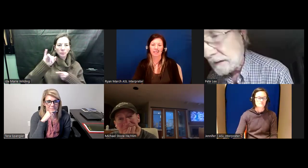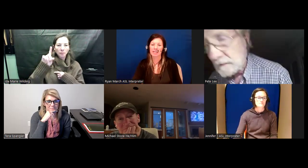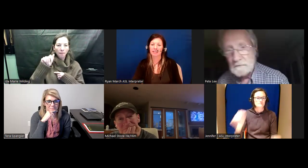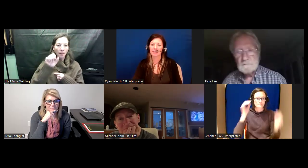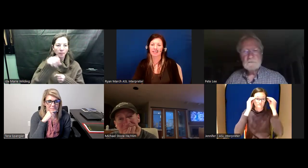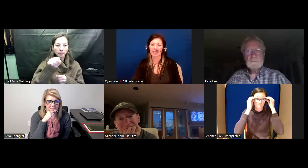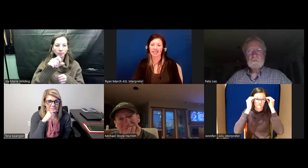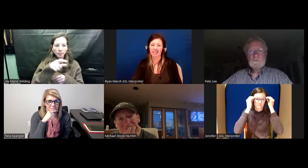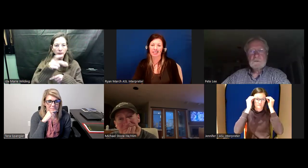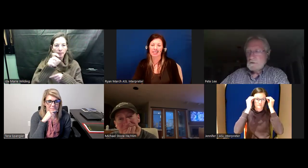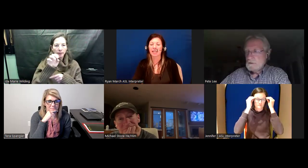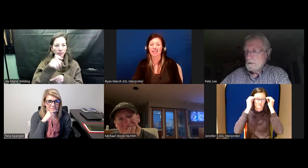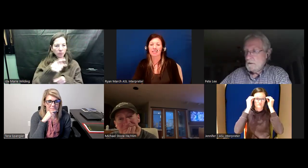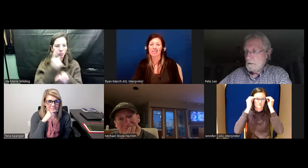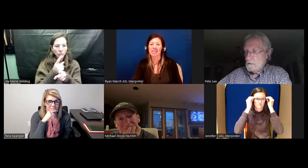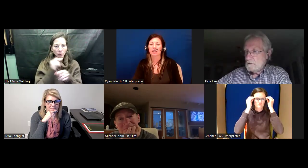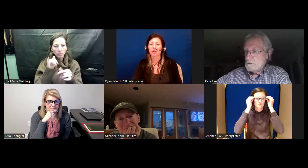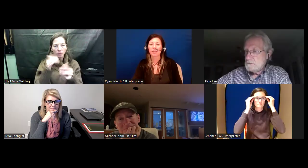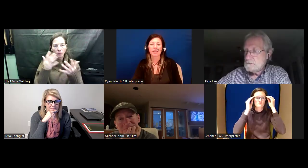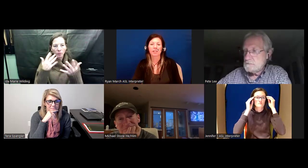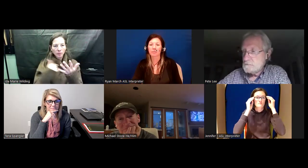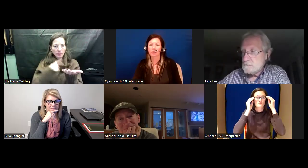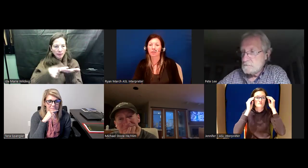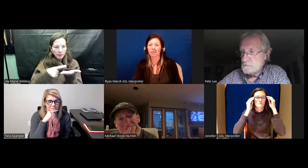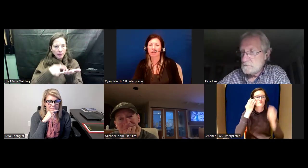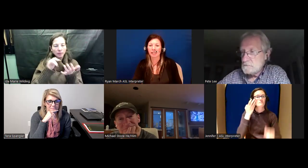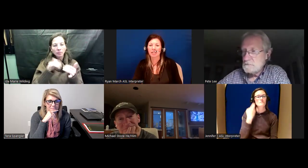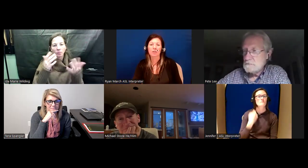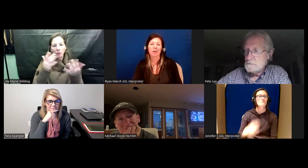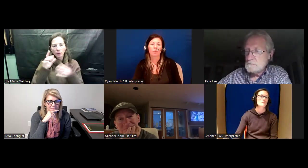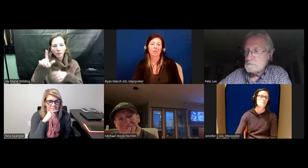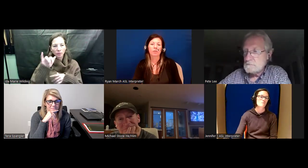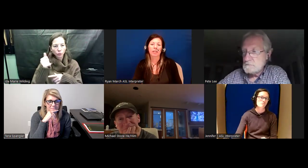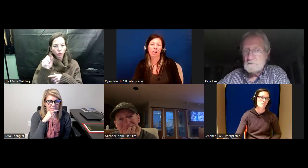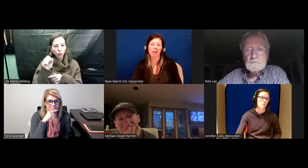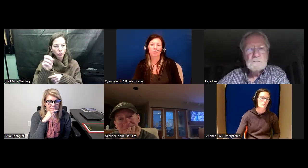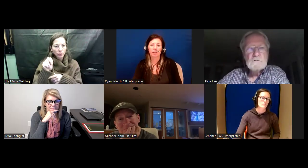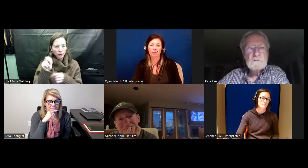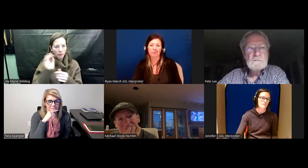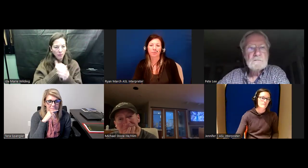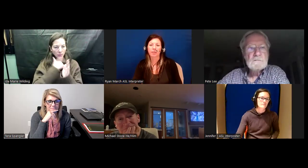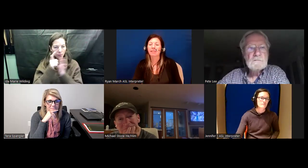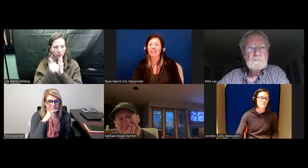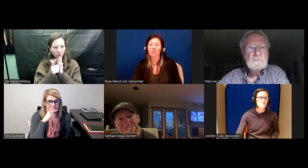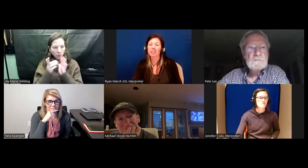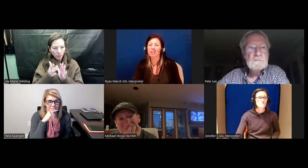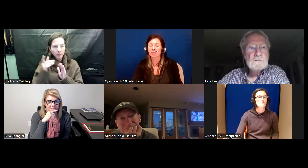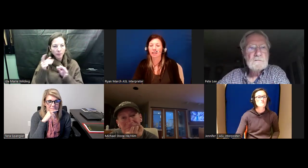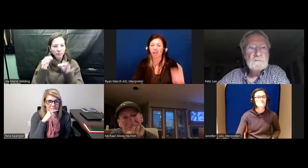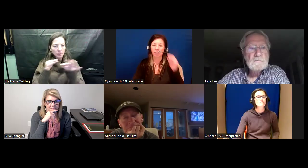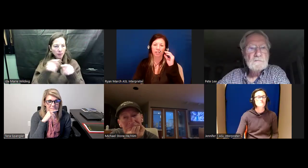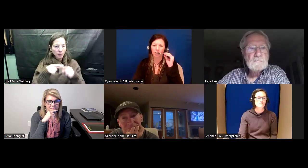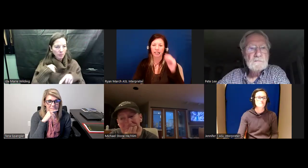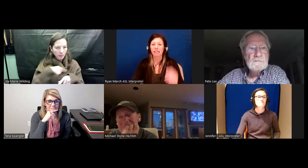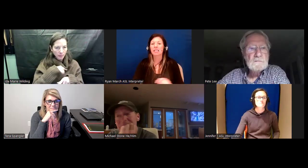And yeah, this is Ida. Yes. So Pete, you're absolutely right. We want to talk about, and that's what Jason,